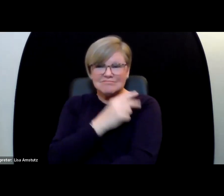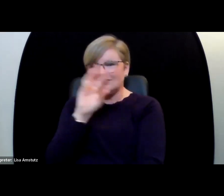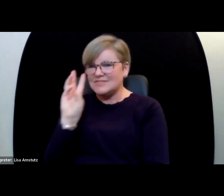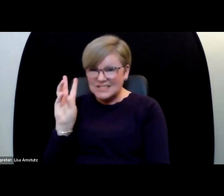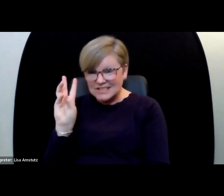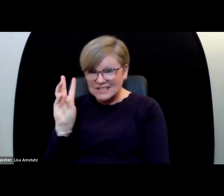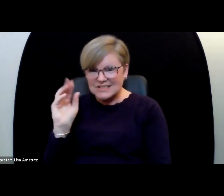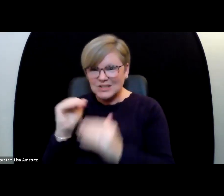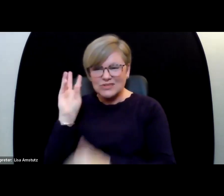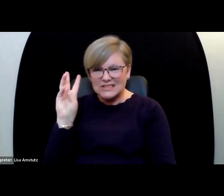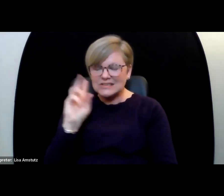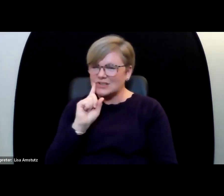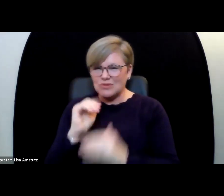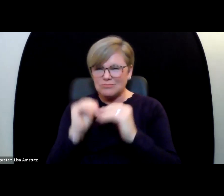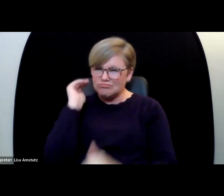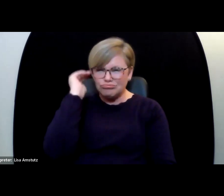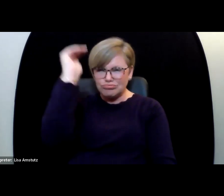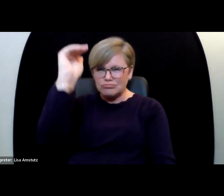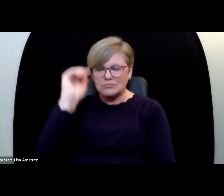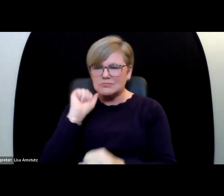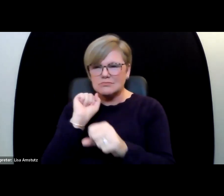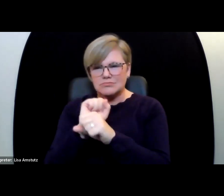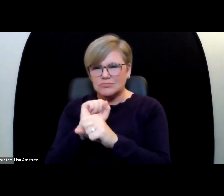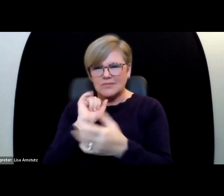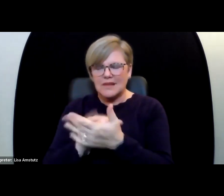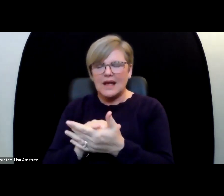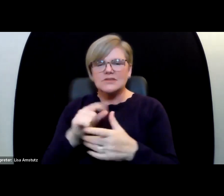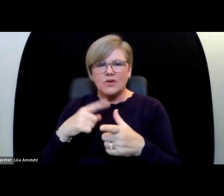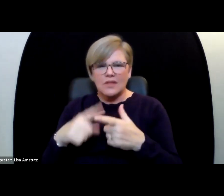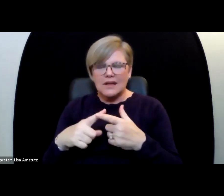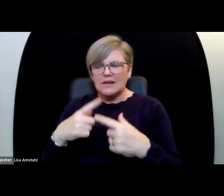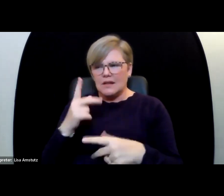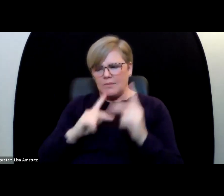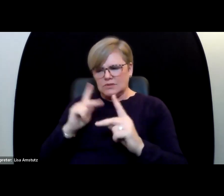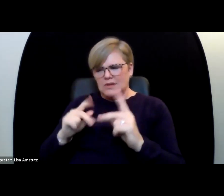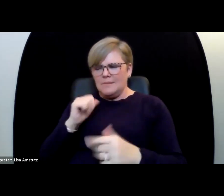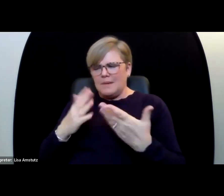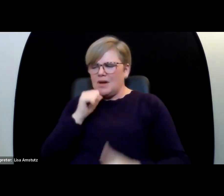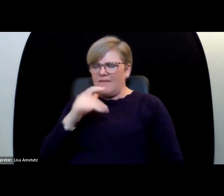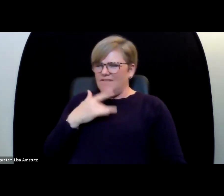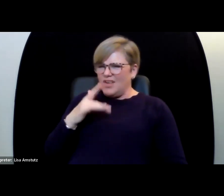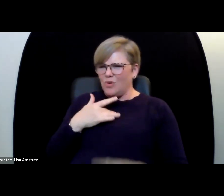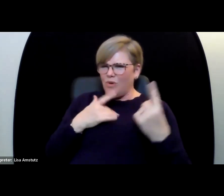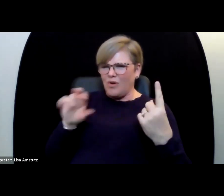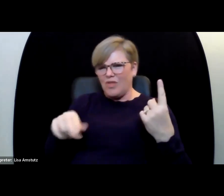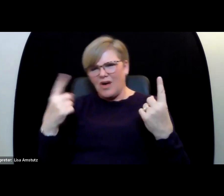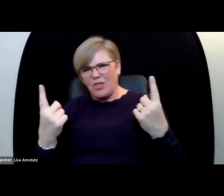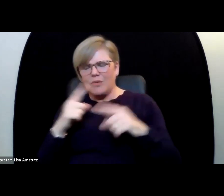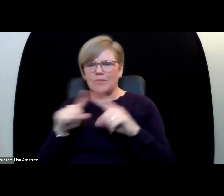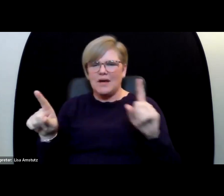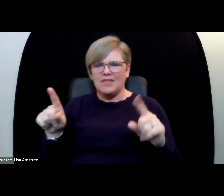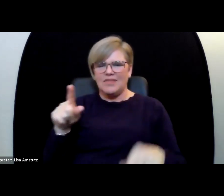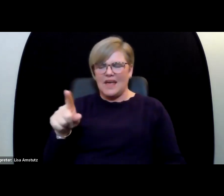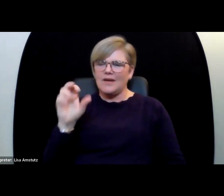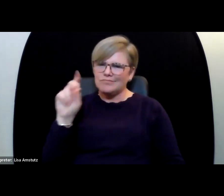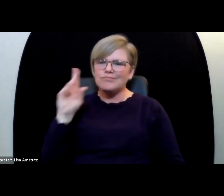It amplifies it. And it sometimes makes it so that they don't feel the effects of one or the other, and so they end up overdosing in that way.